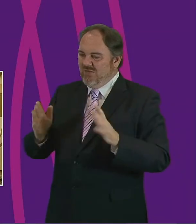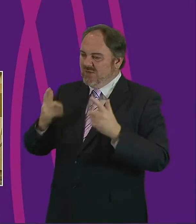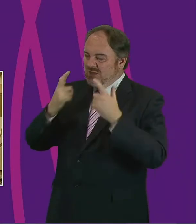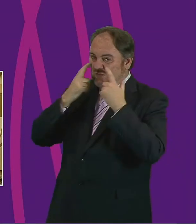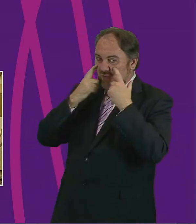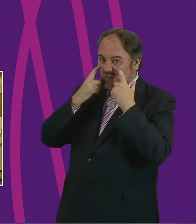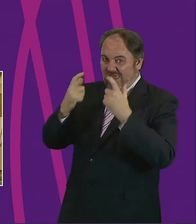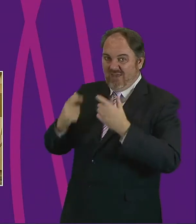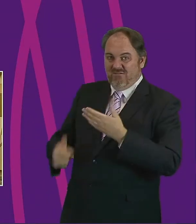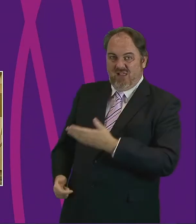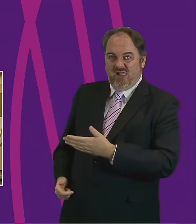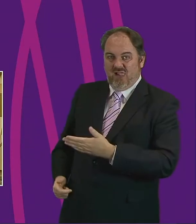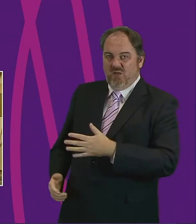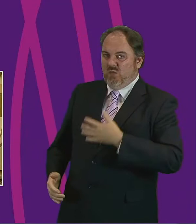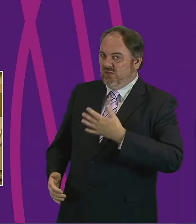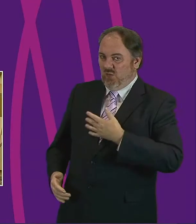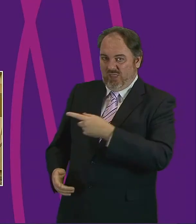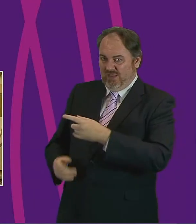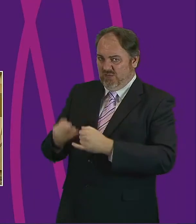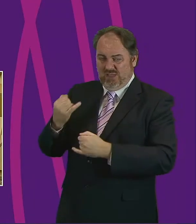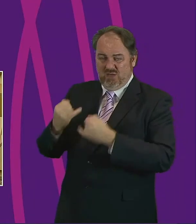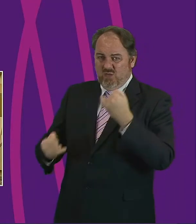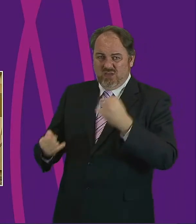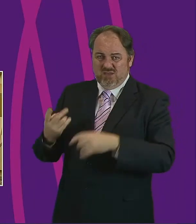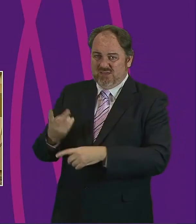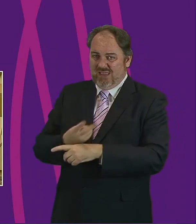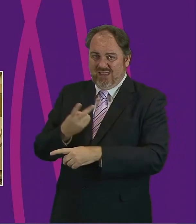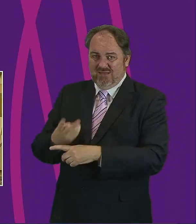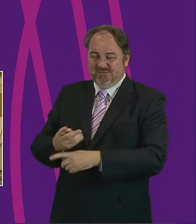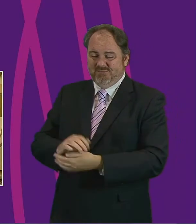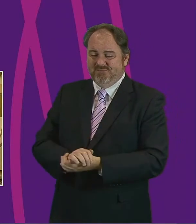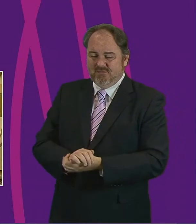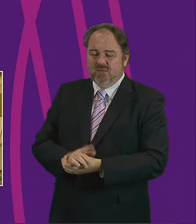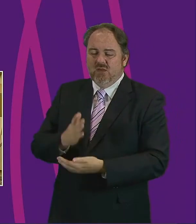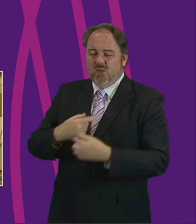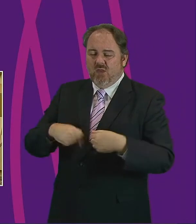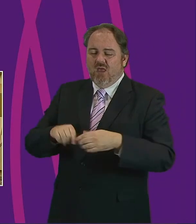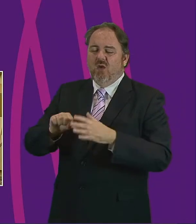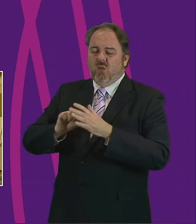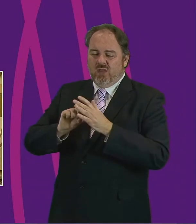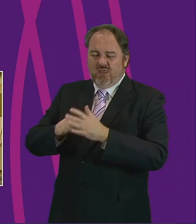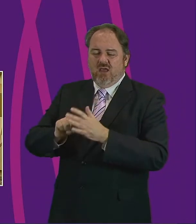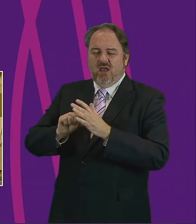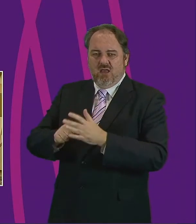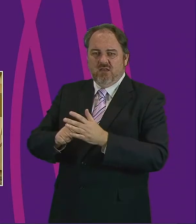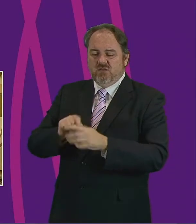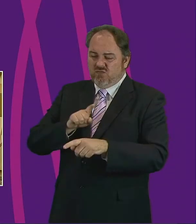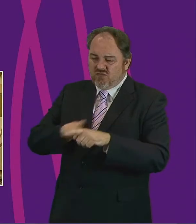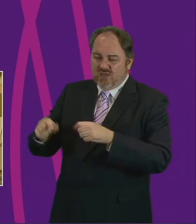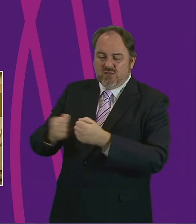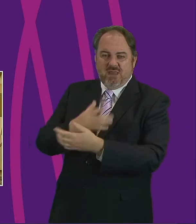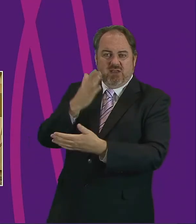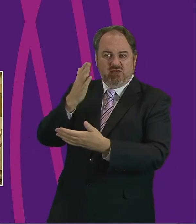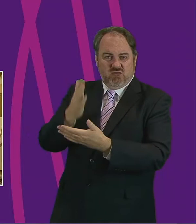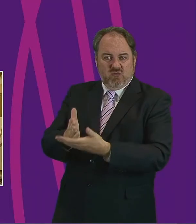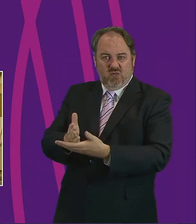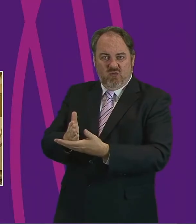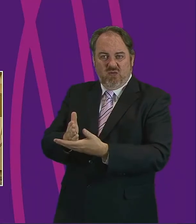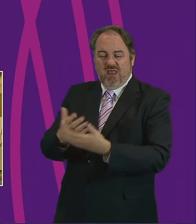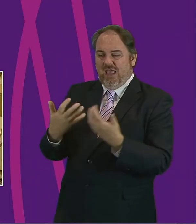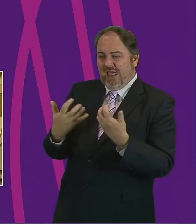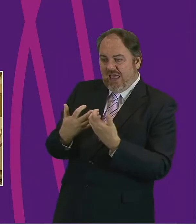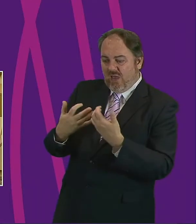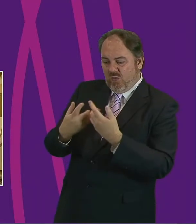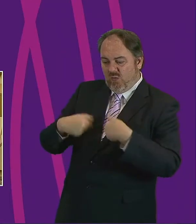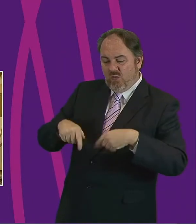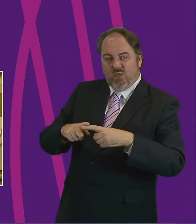here than in other areas. So there is work underway and a lot of thinking going into when and the way in